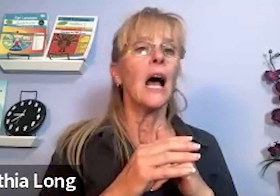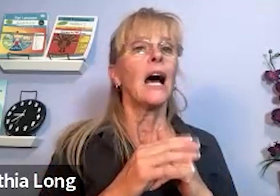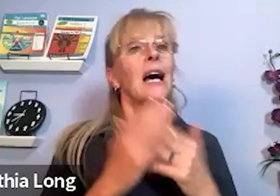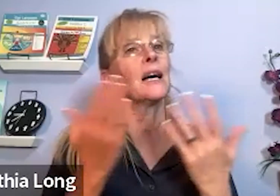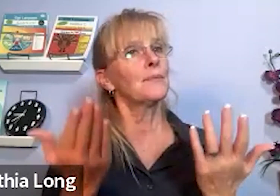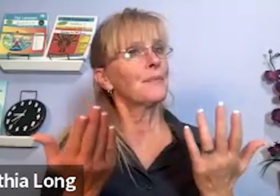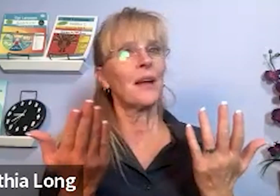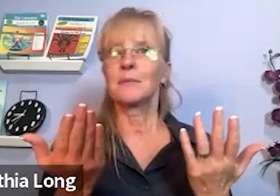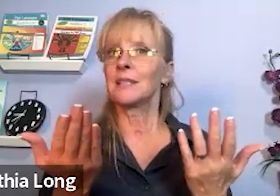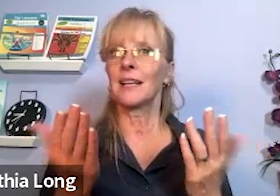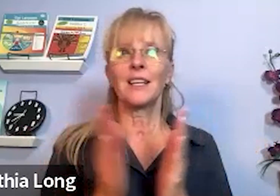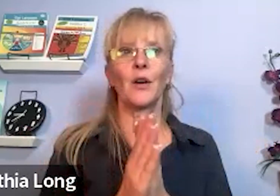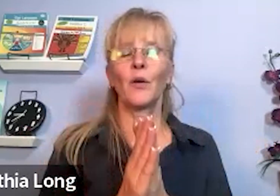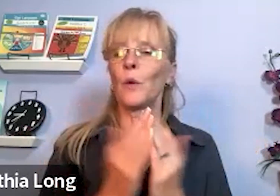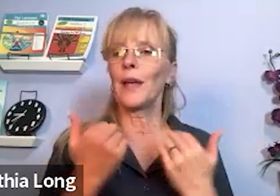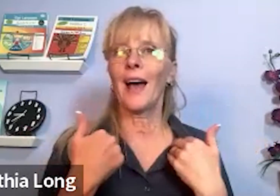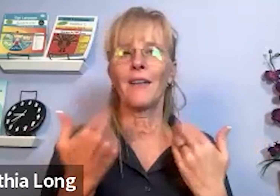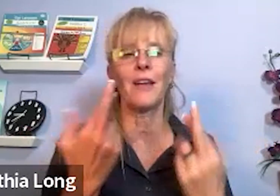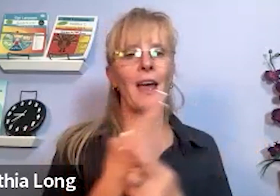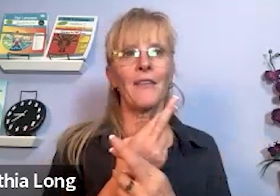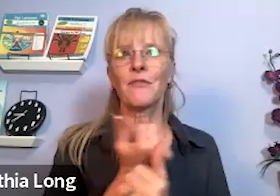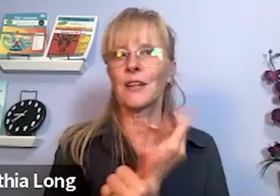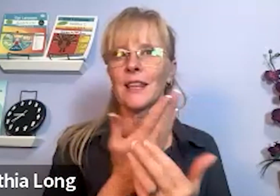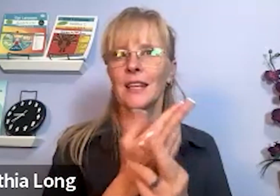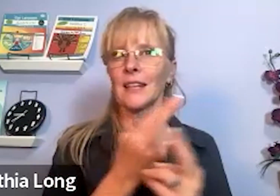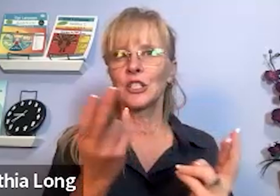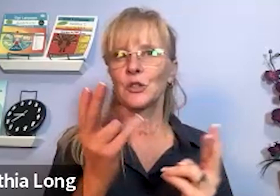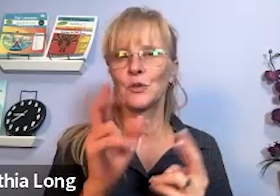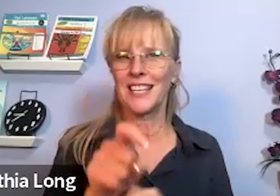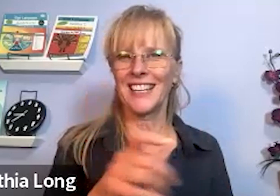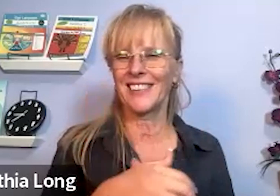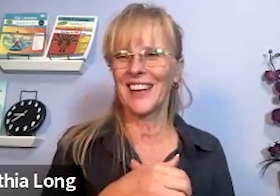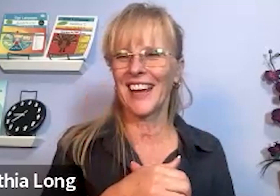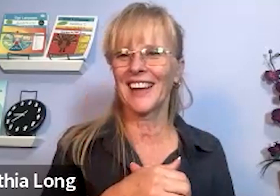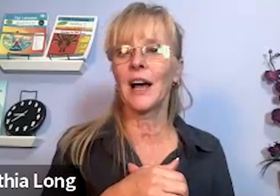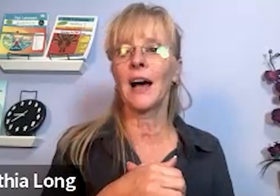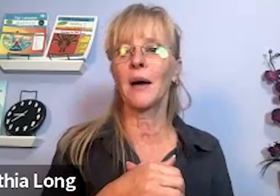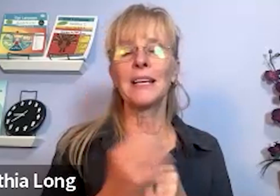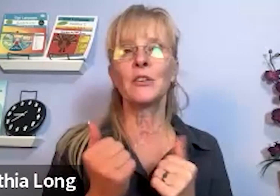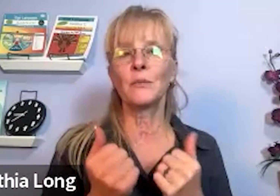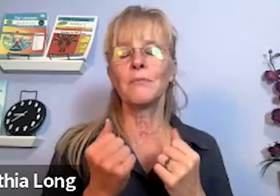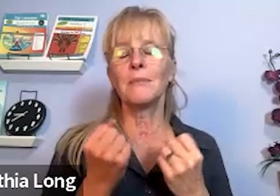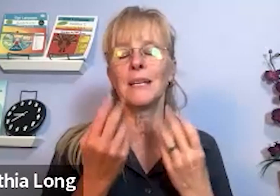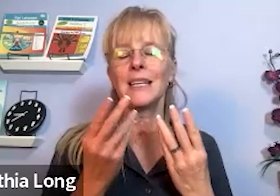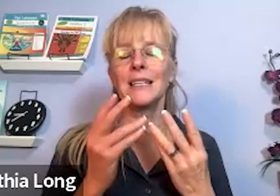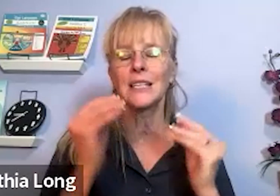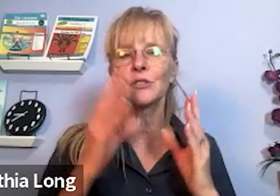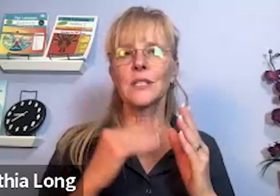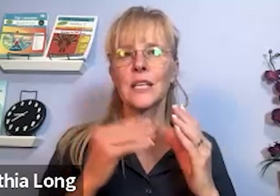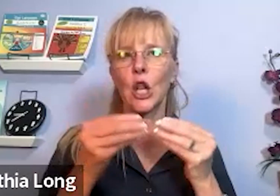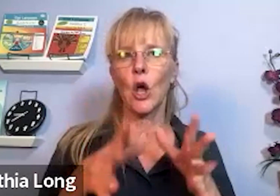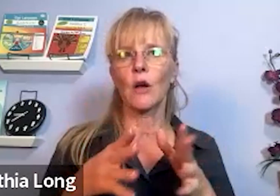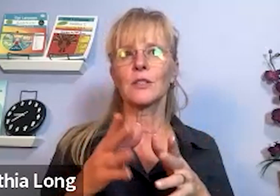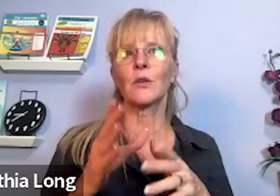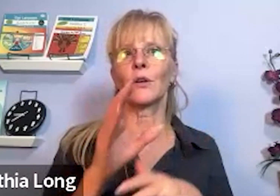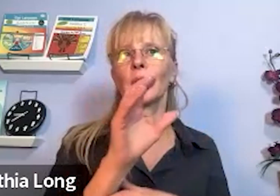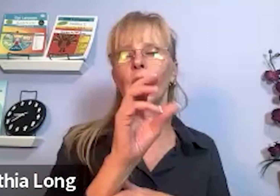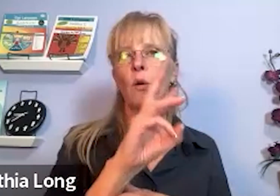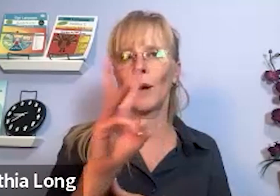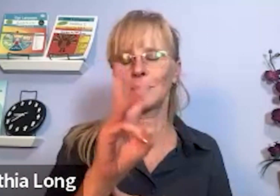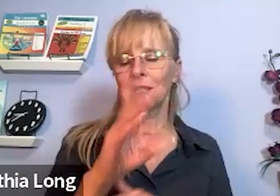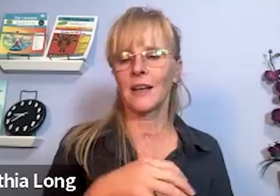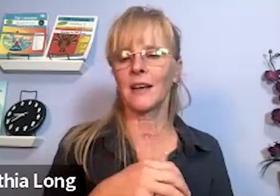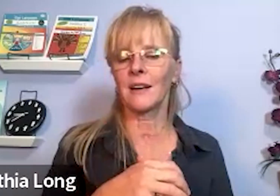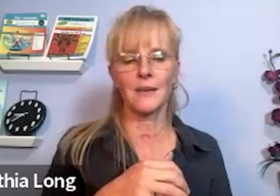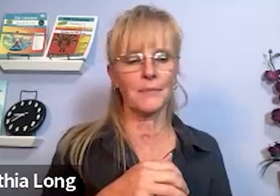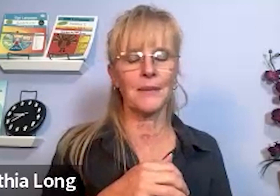teachers, I'm telling you, we have everything that you need. Okay. Many teachers get lost on